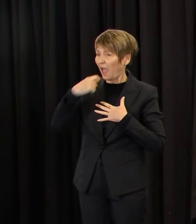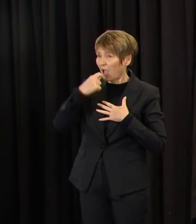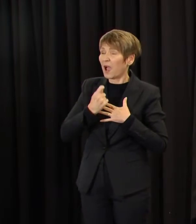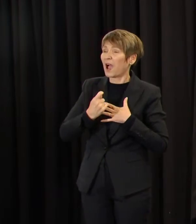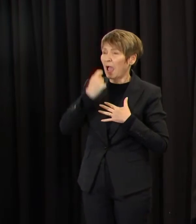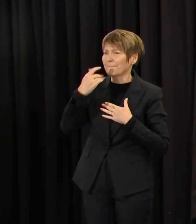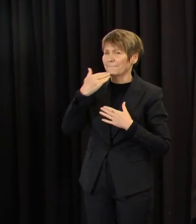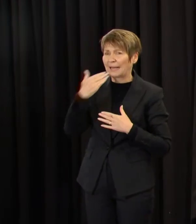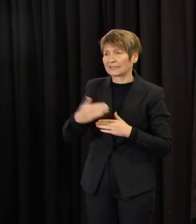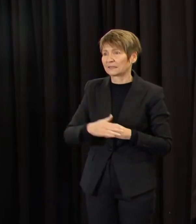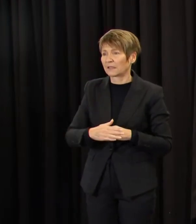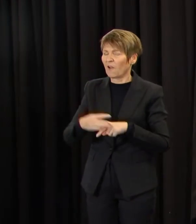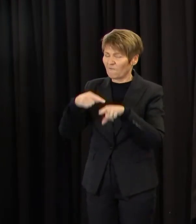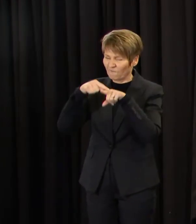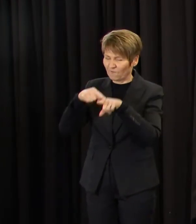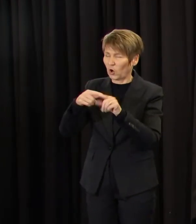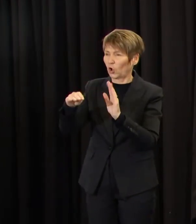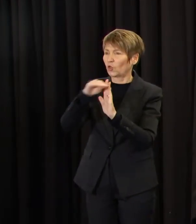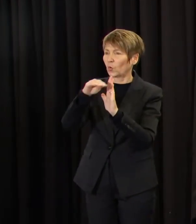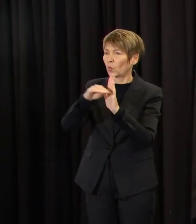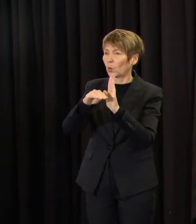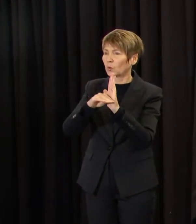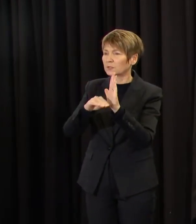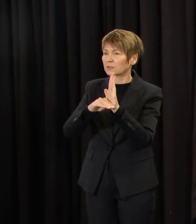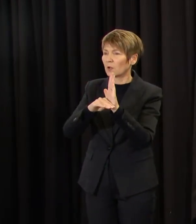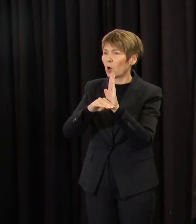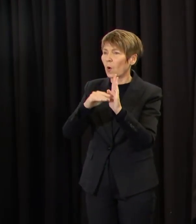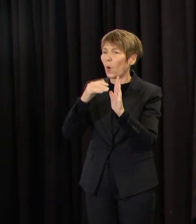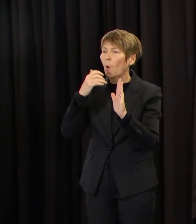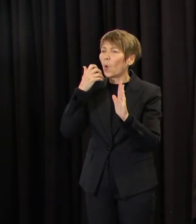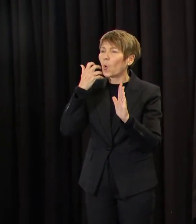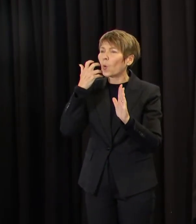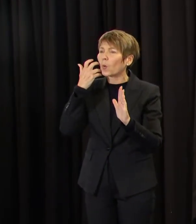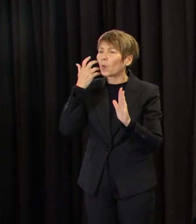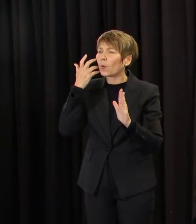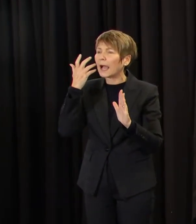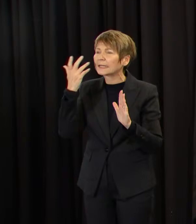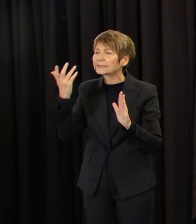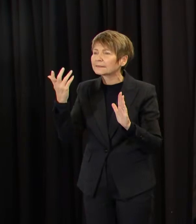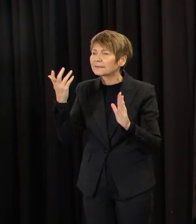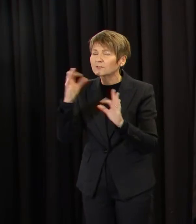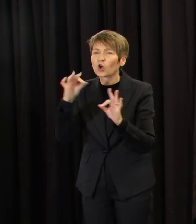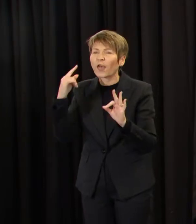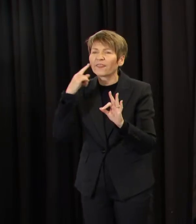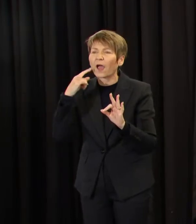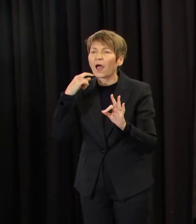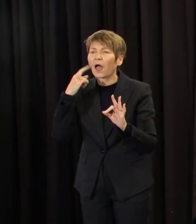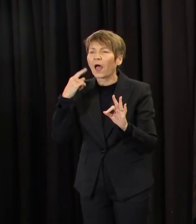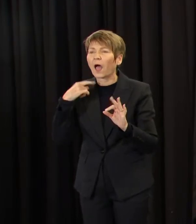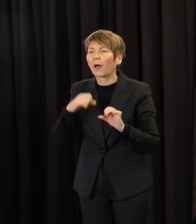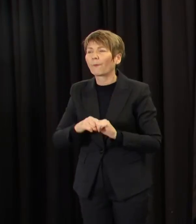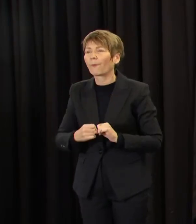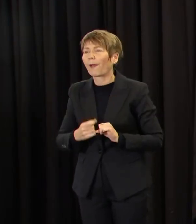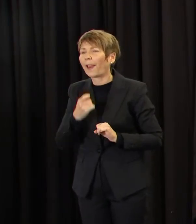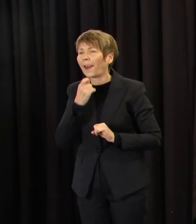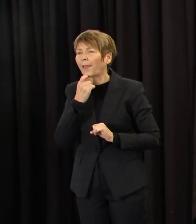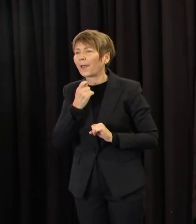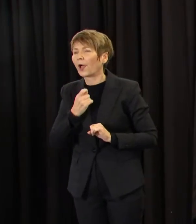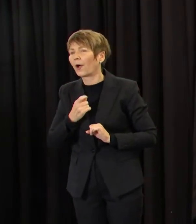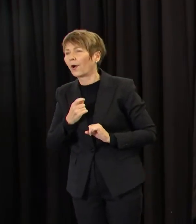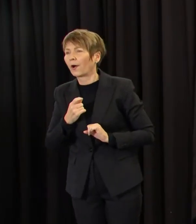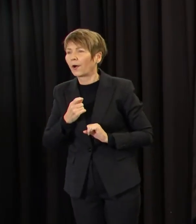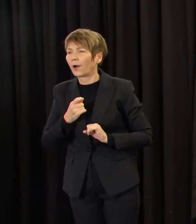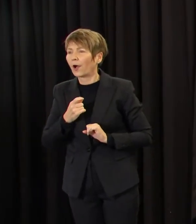rules, follow all the rules all of the time, and we will get these case numbers down further. How quickly we can do that and what that will